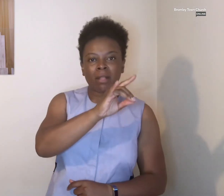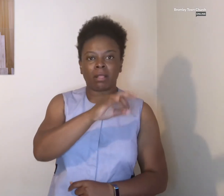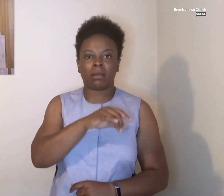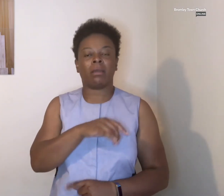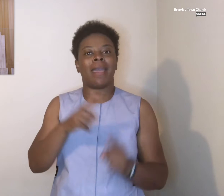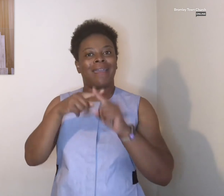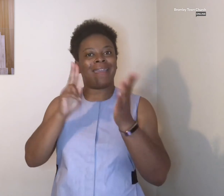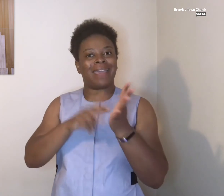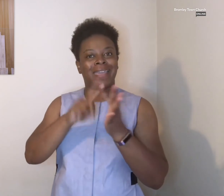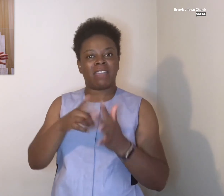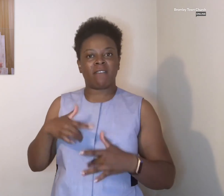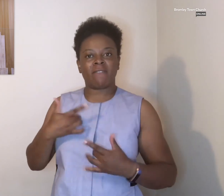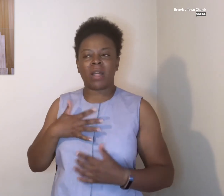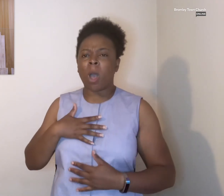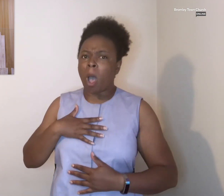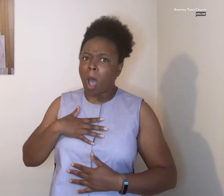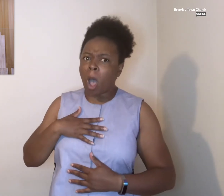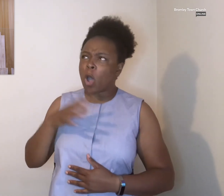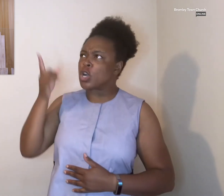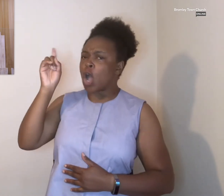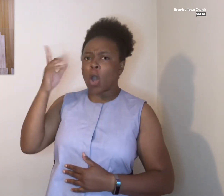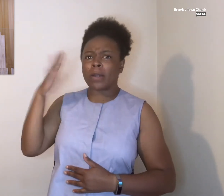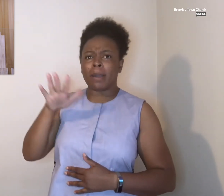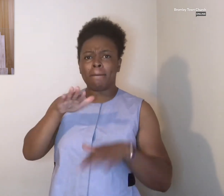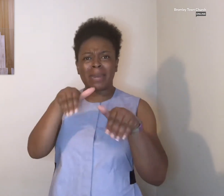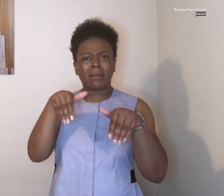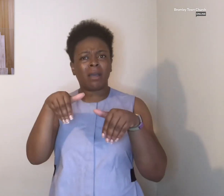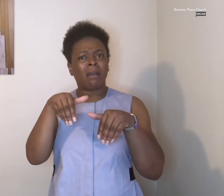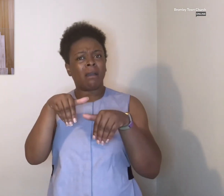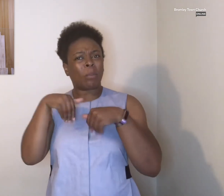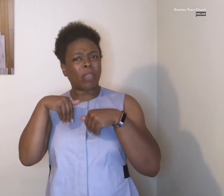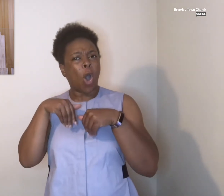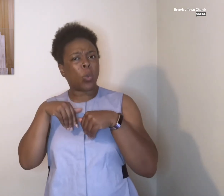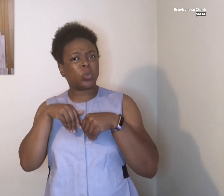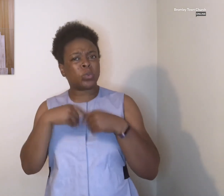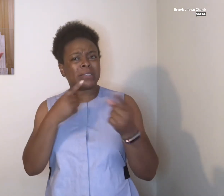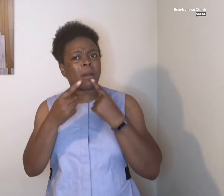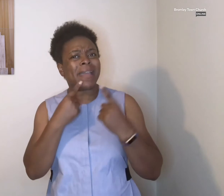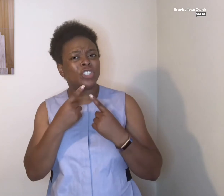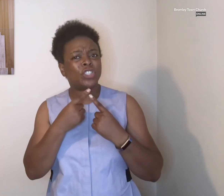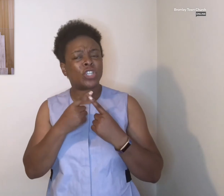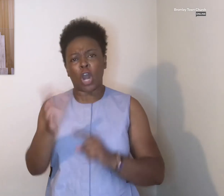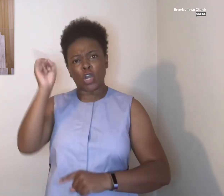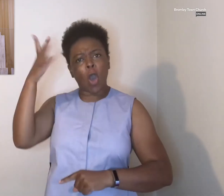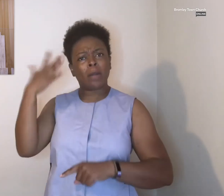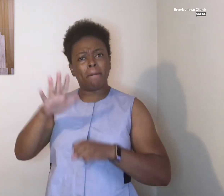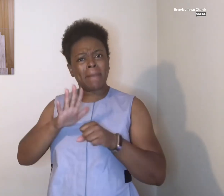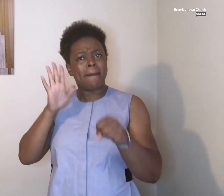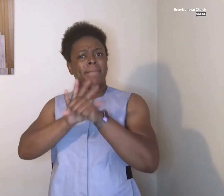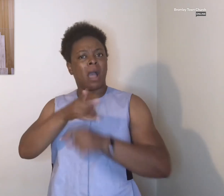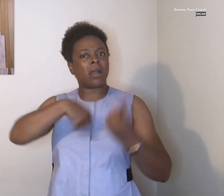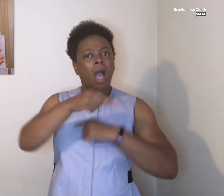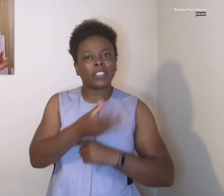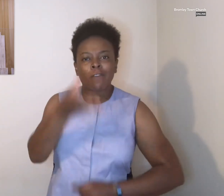herself, maybe God has been holding out on us. It seems like he's been actually preventing us from gaining some